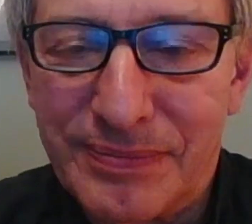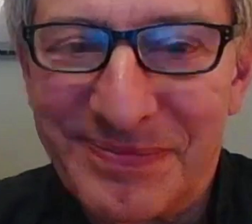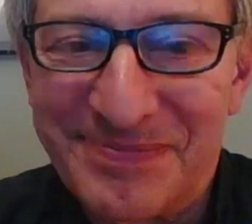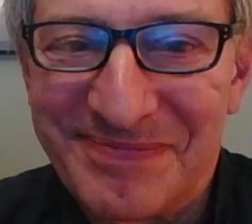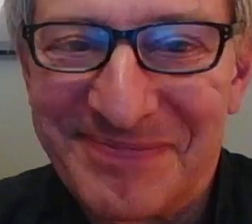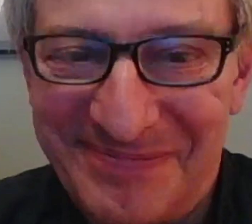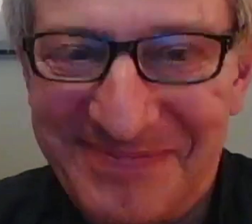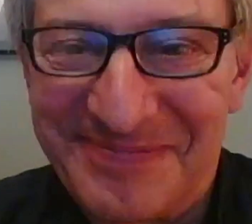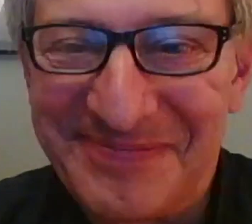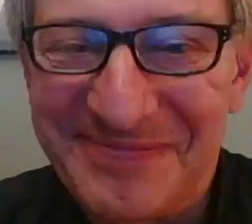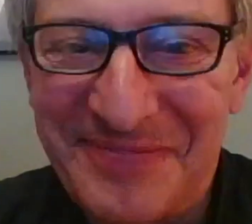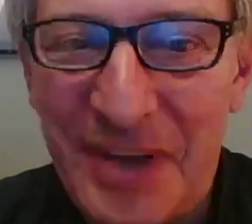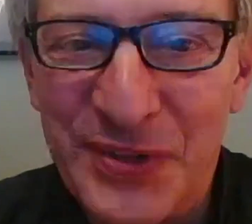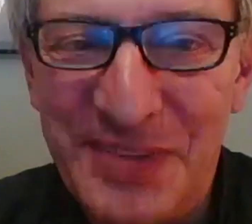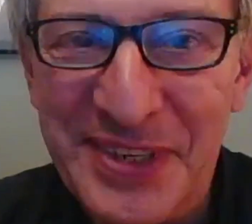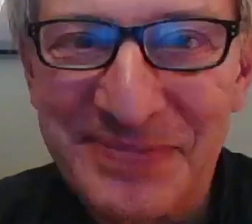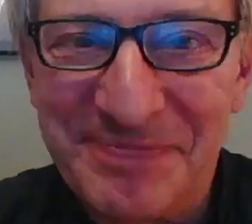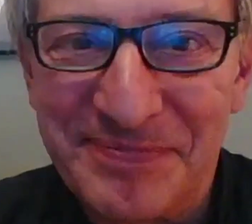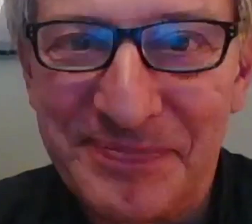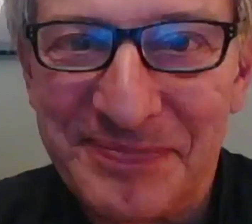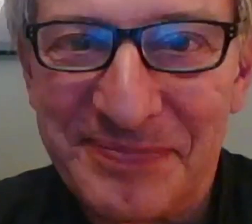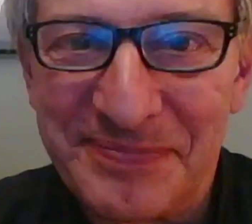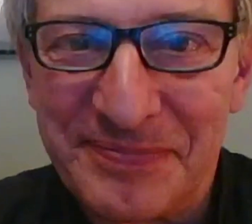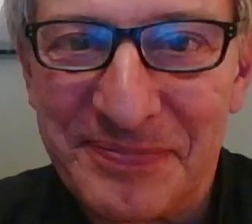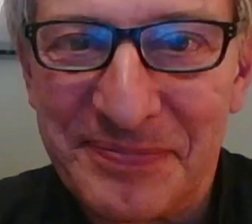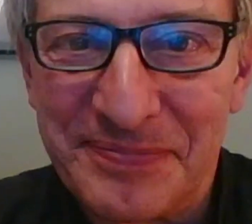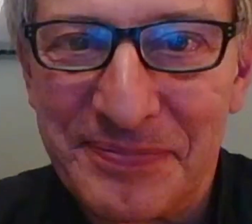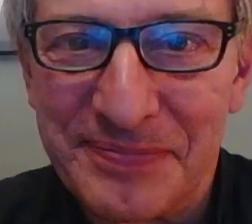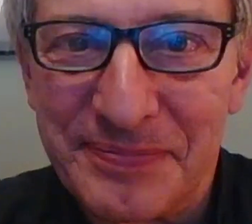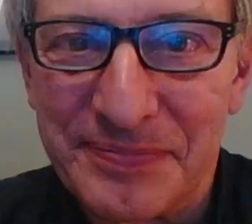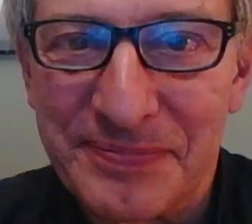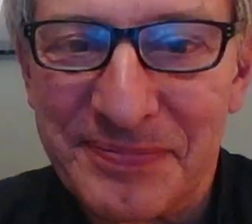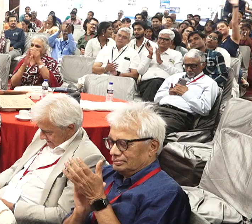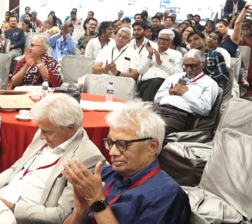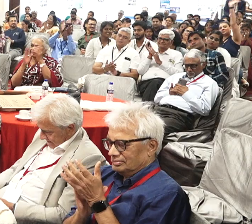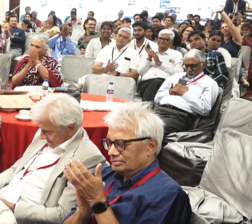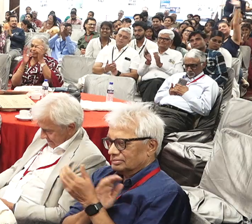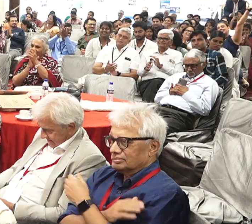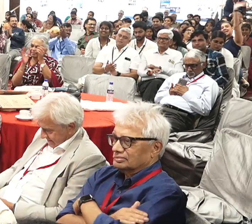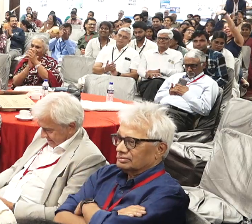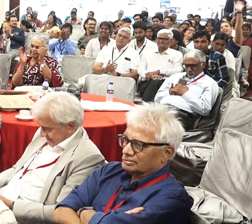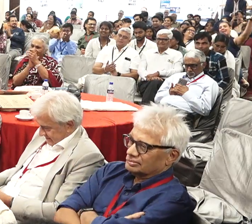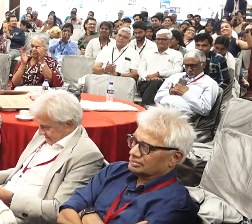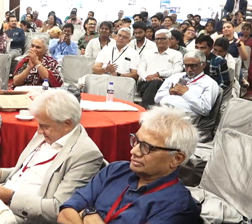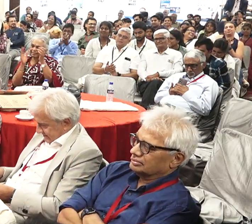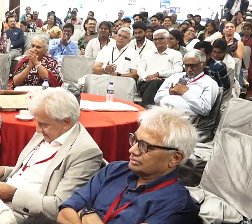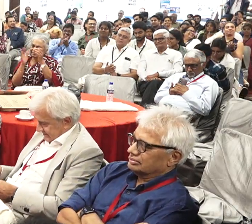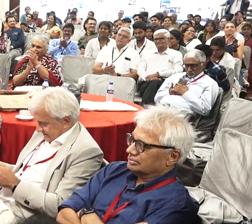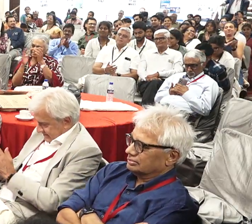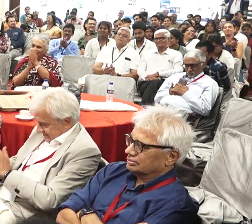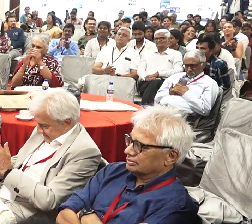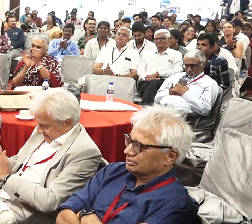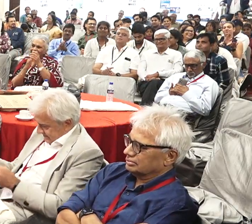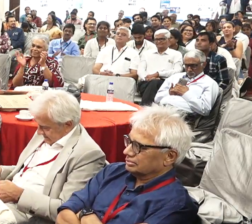night, I think. Yes, Thank you. Have a good evening. Thank you. Very close to night here. Thank you.